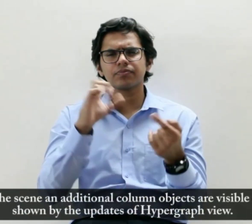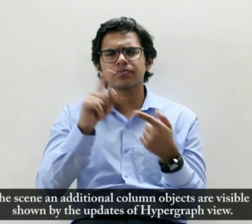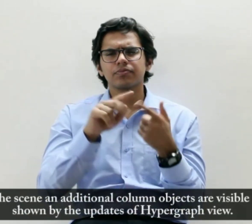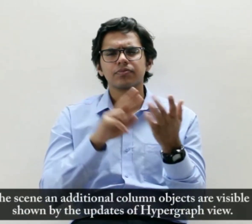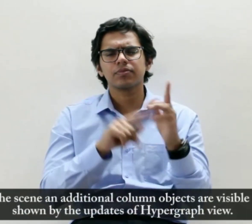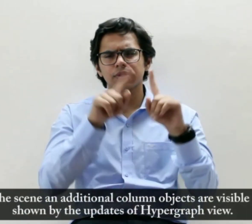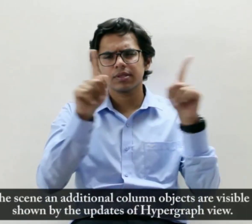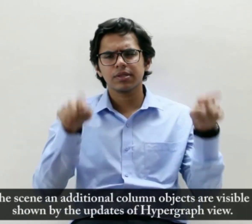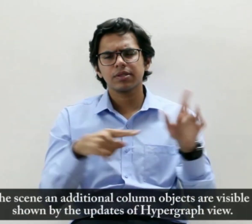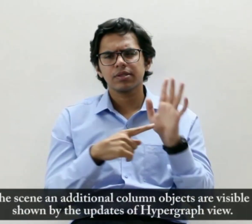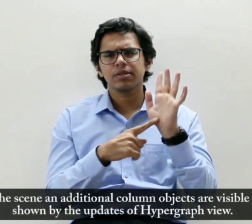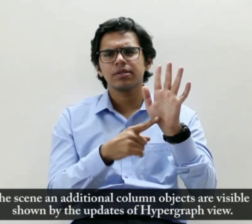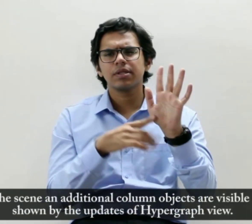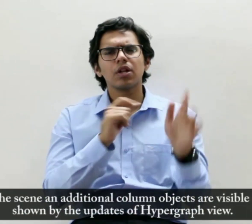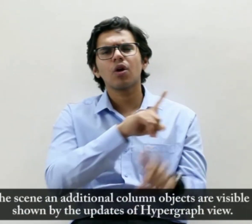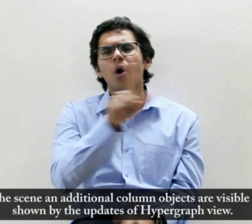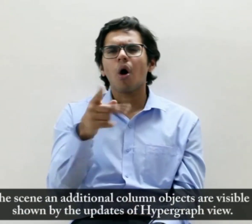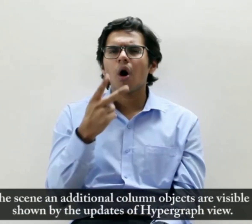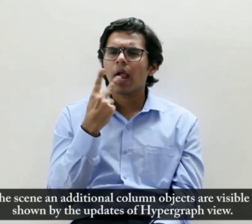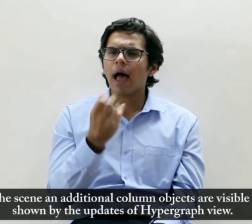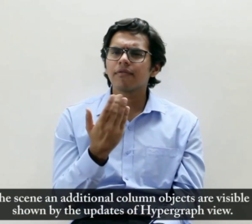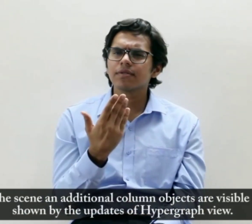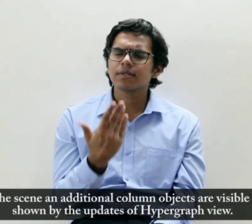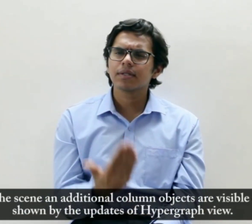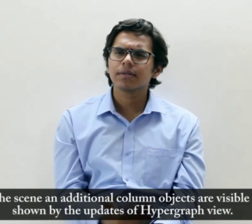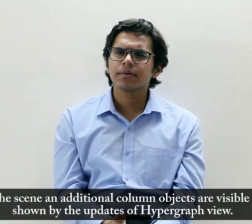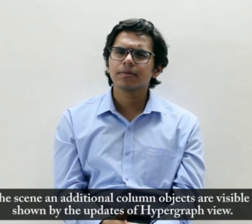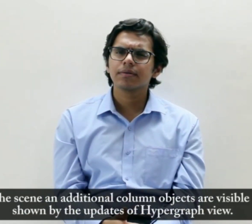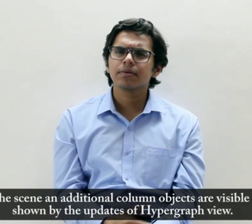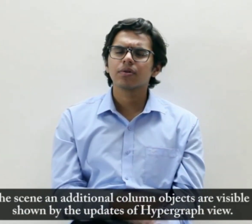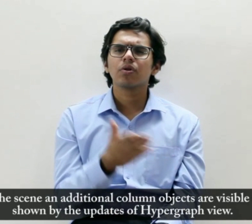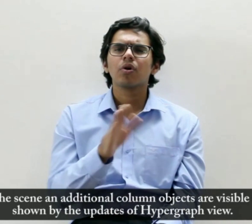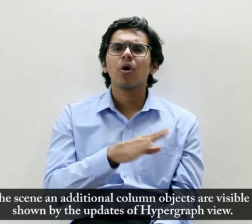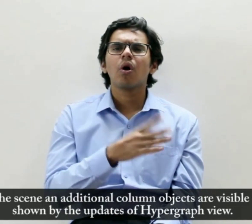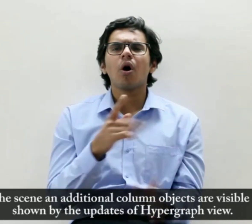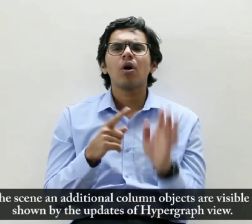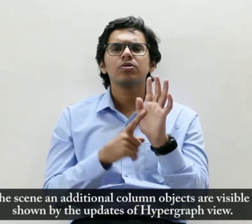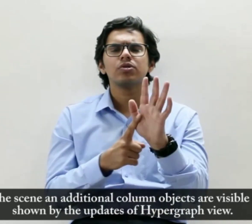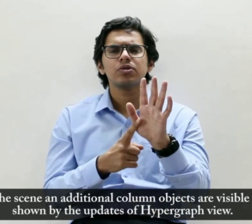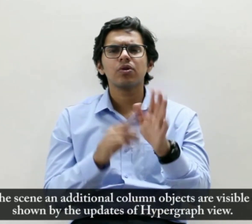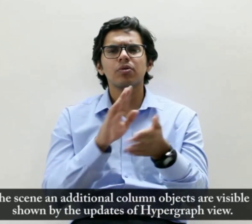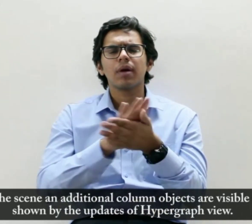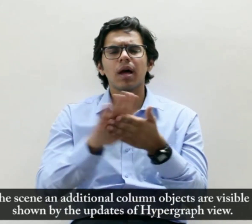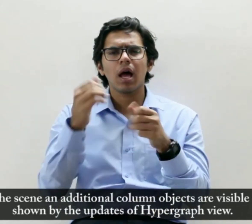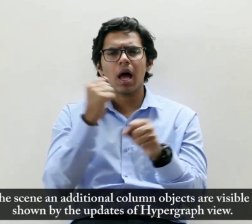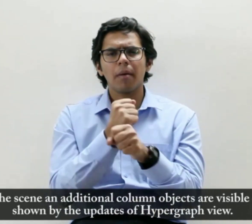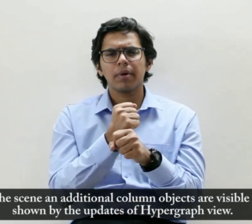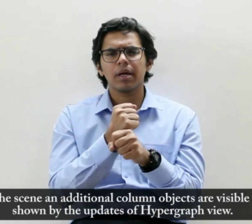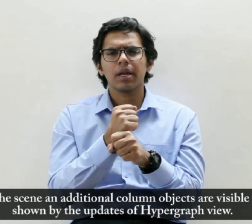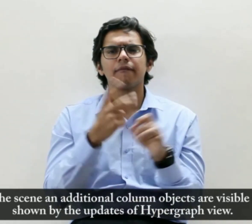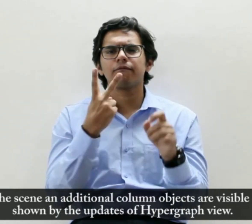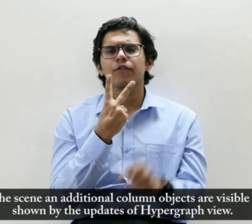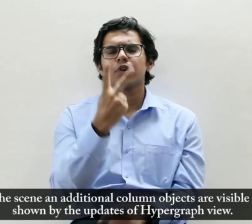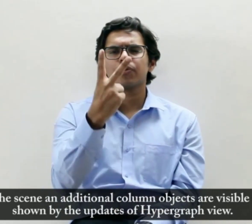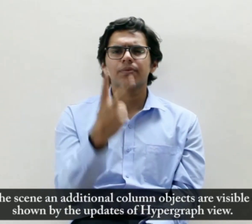In the scene, an additional column objects are visible or shown by the updates of hypergraph view.